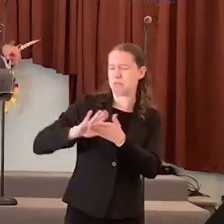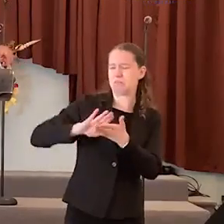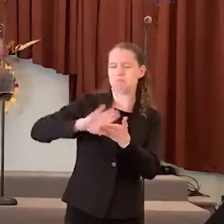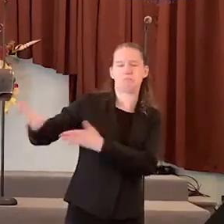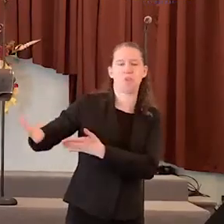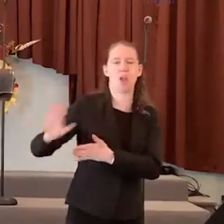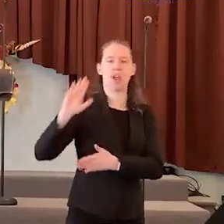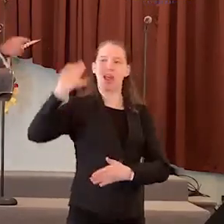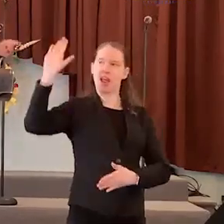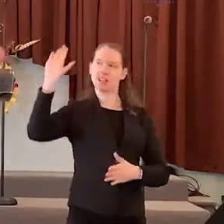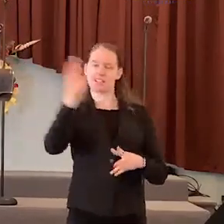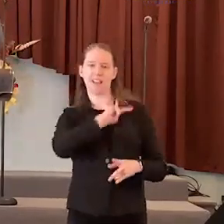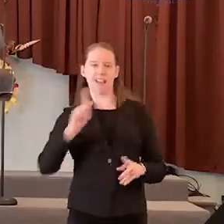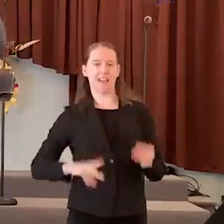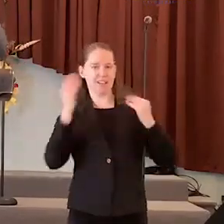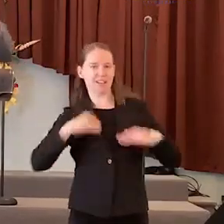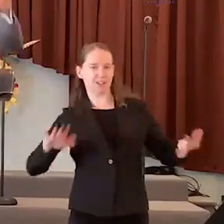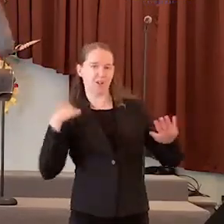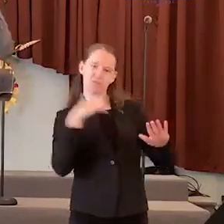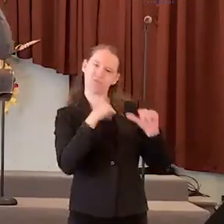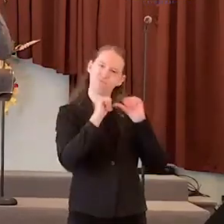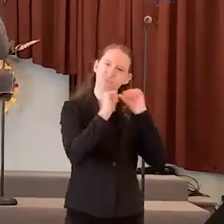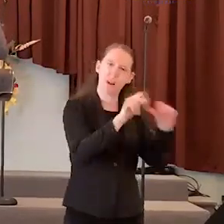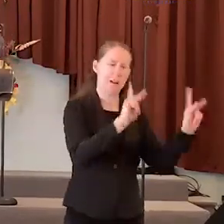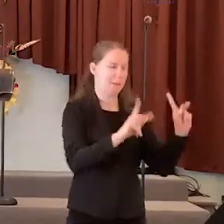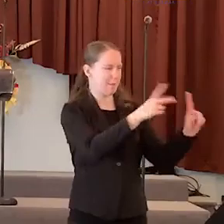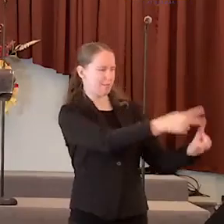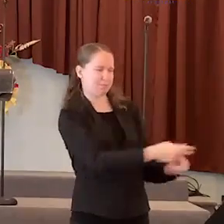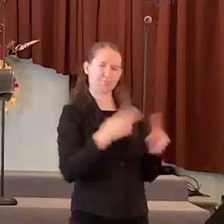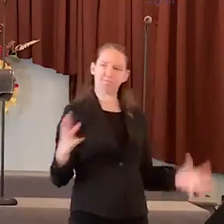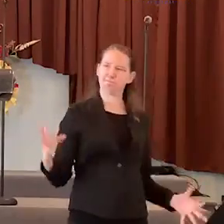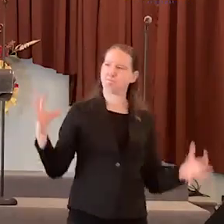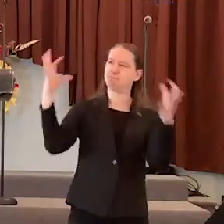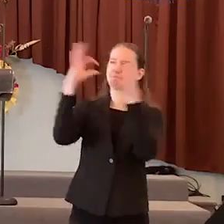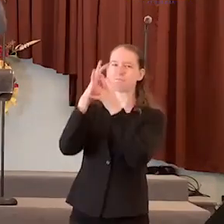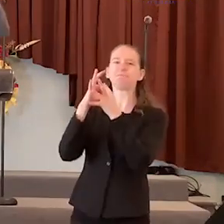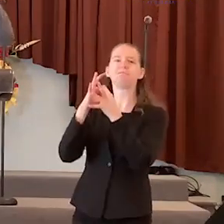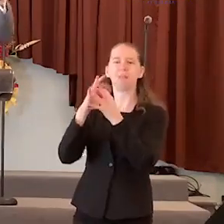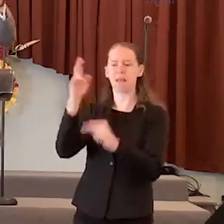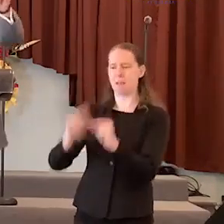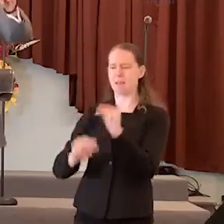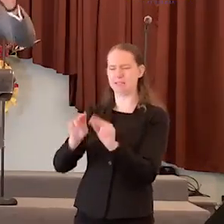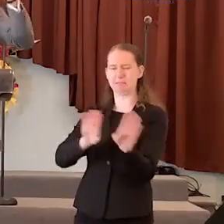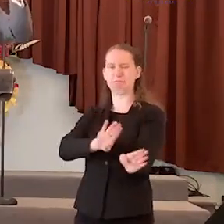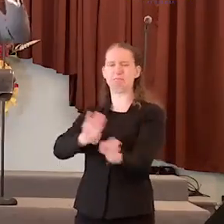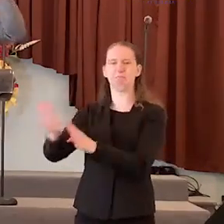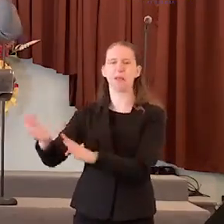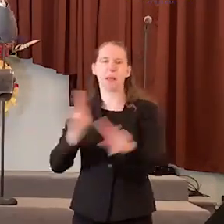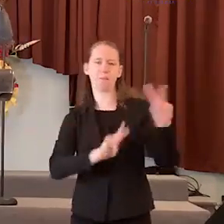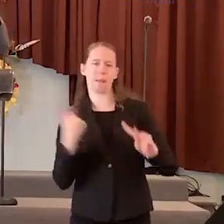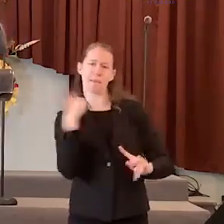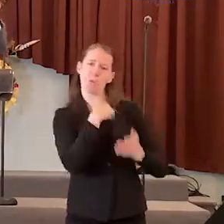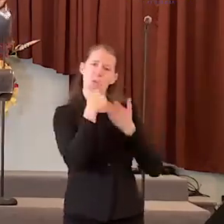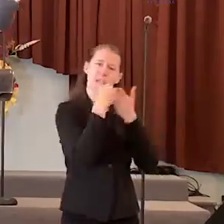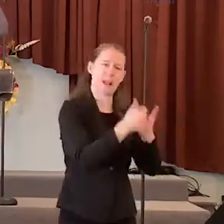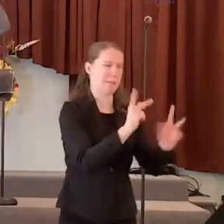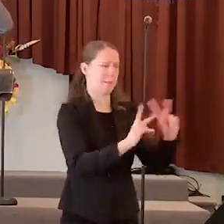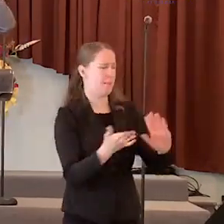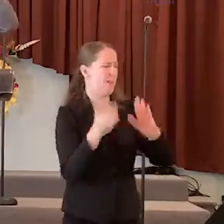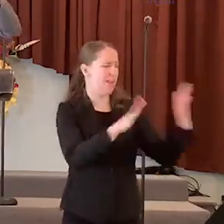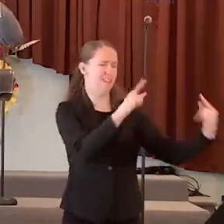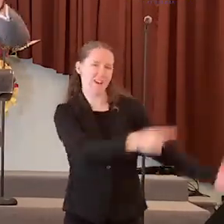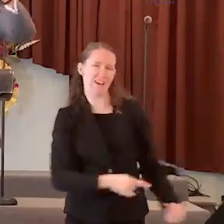kingdom. Forget the building, but let's advance the kingdom agenda to go into all the world, to those that are half dead,